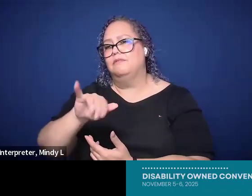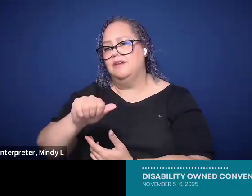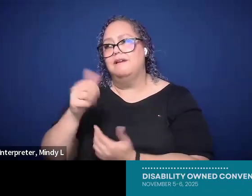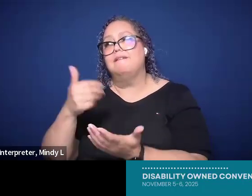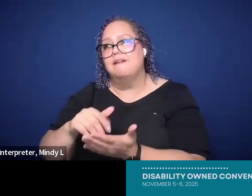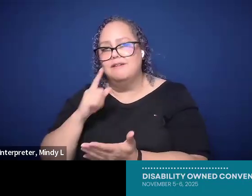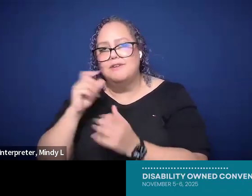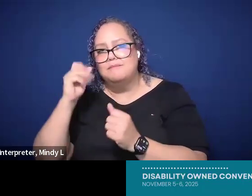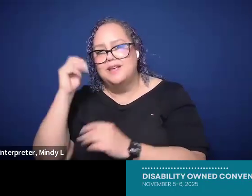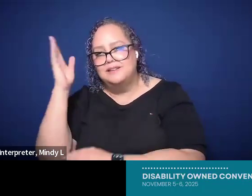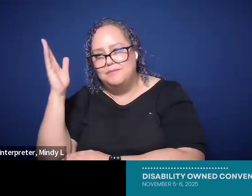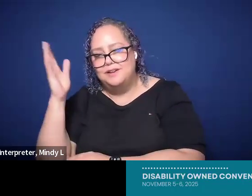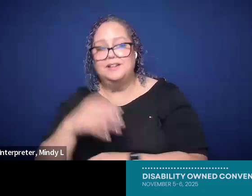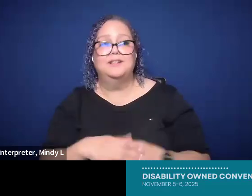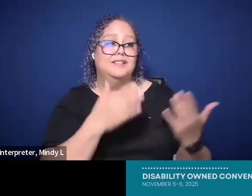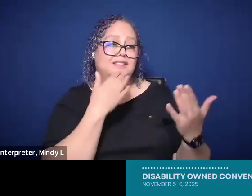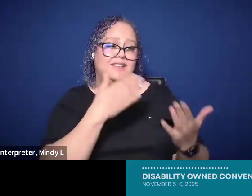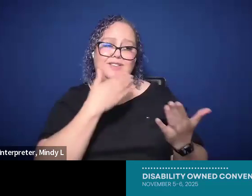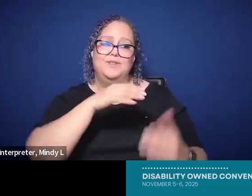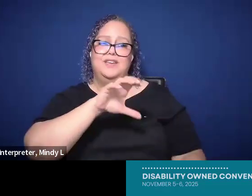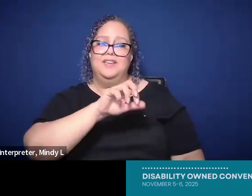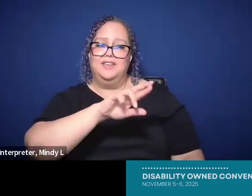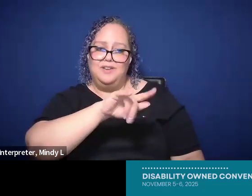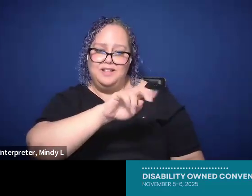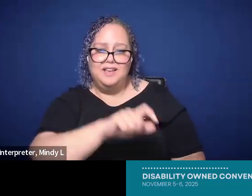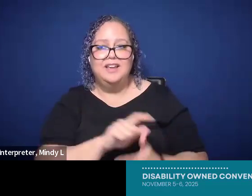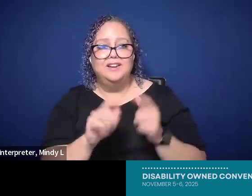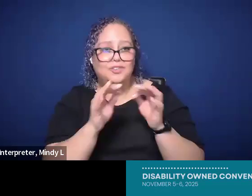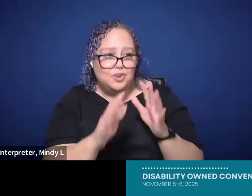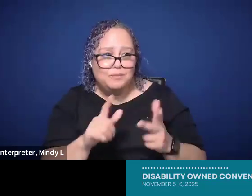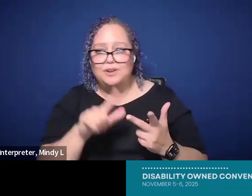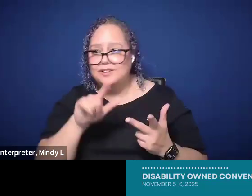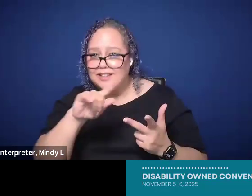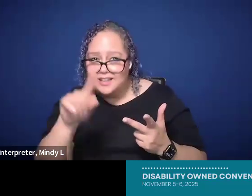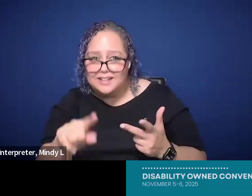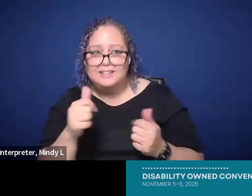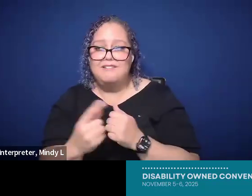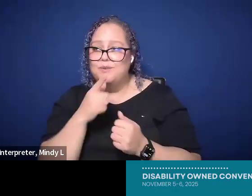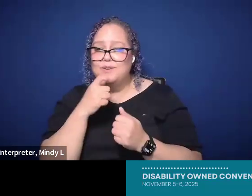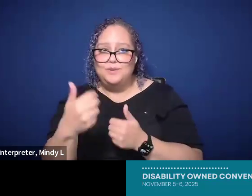Thank you, Caroline. Thank you, interpreters. And Liz, thank you, everybody who's here. I appreciate it.